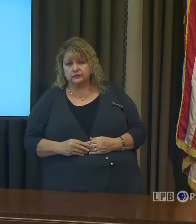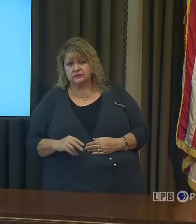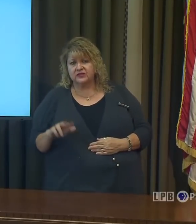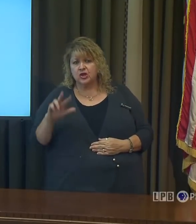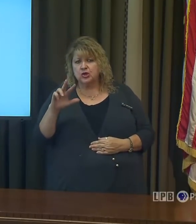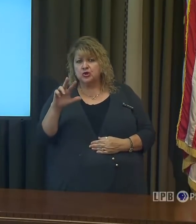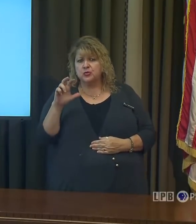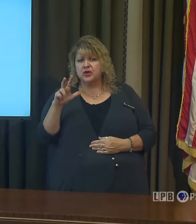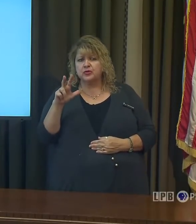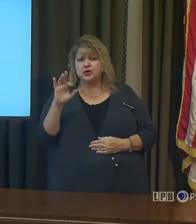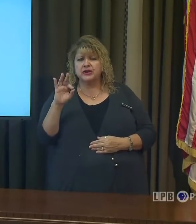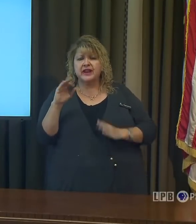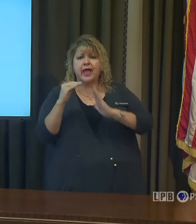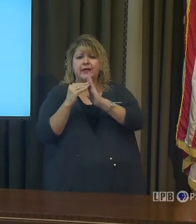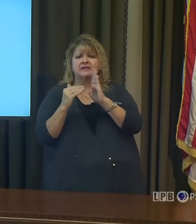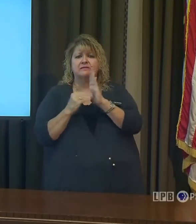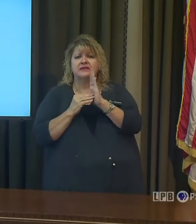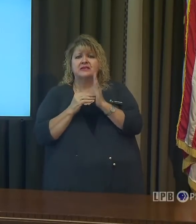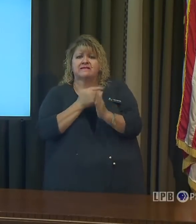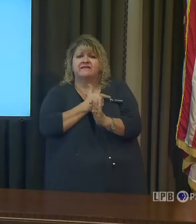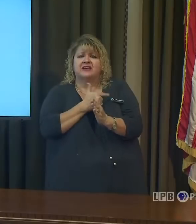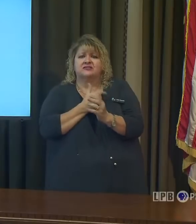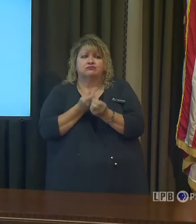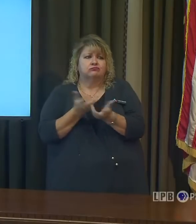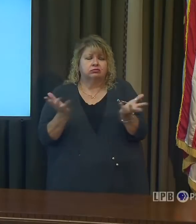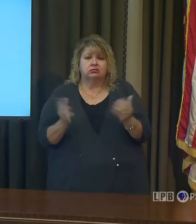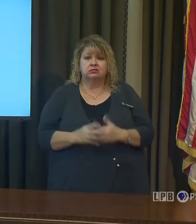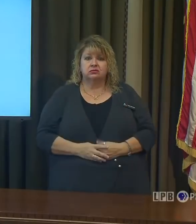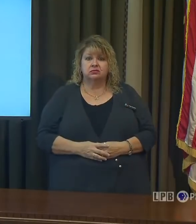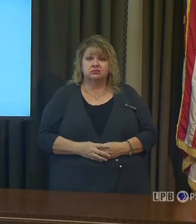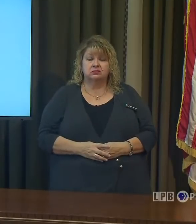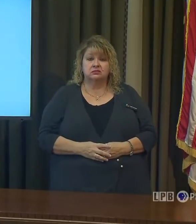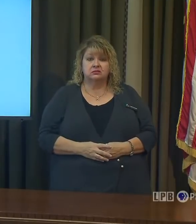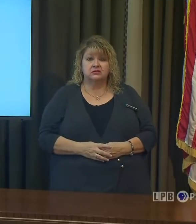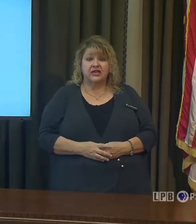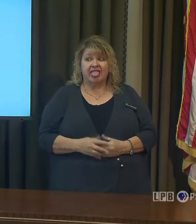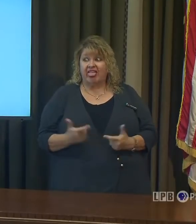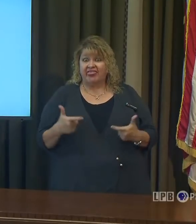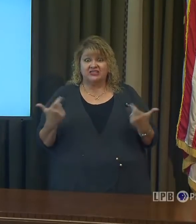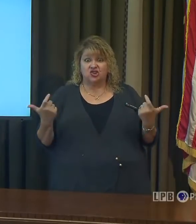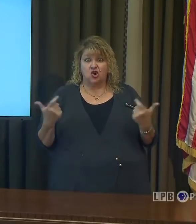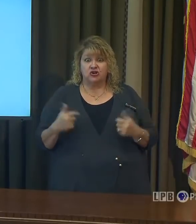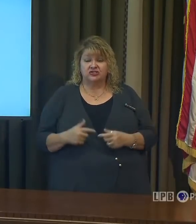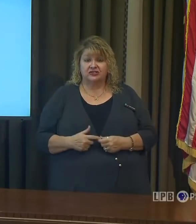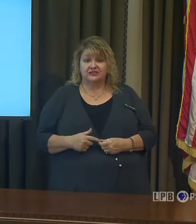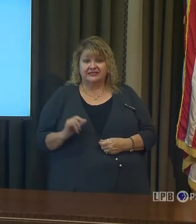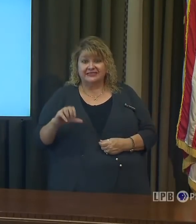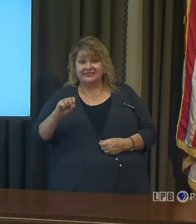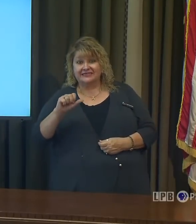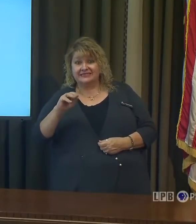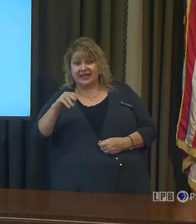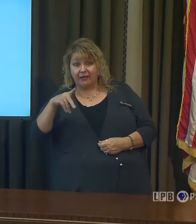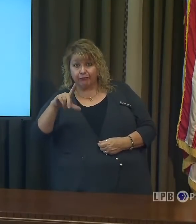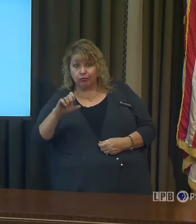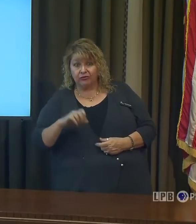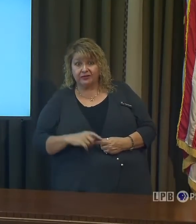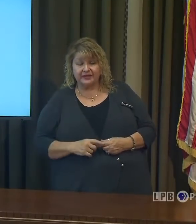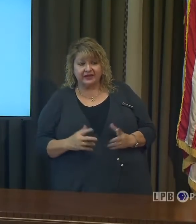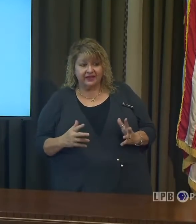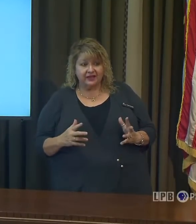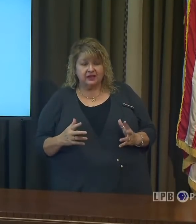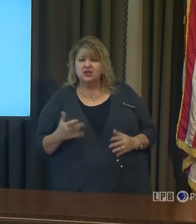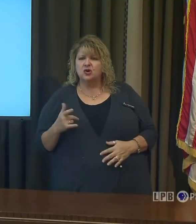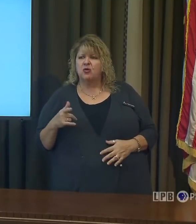million doses of vaccine administered. That's about as large a sample as you can get. And if you continue to have